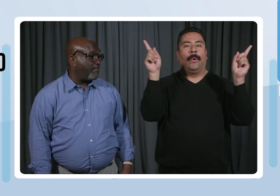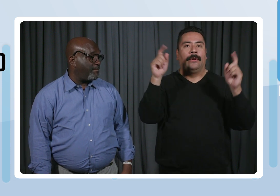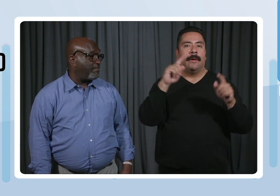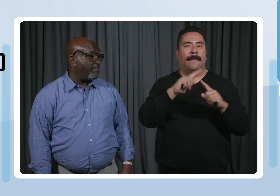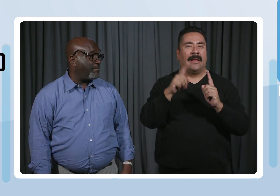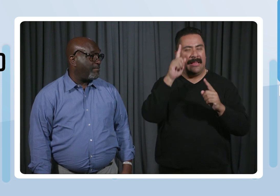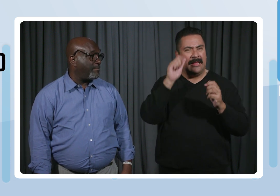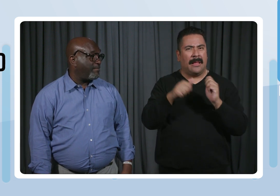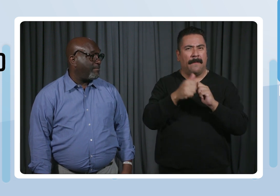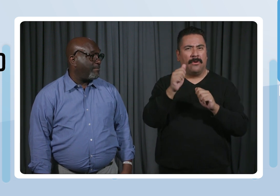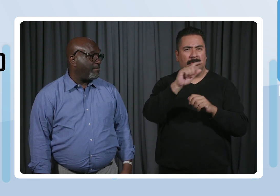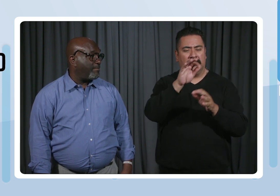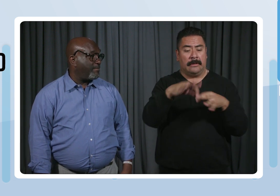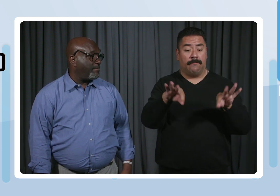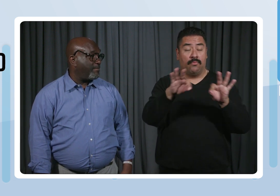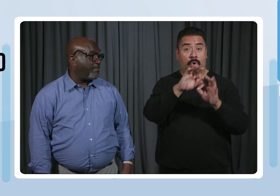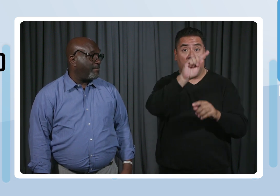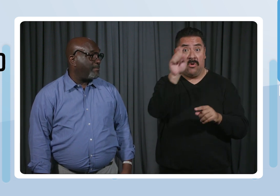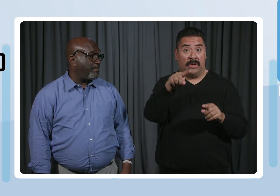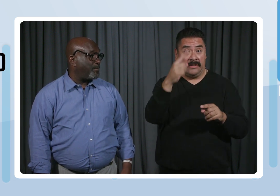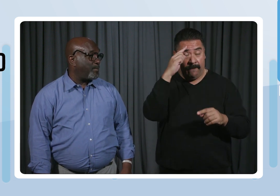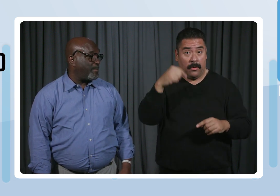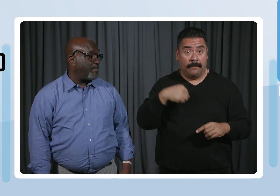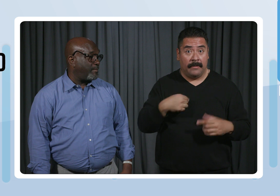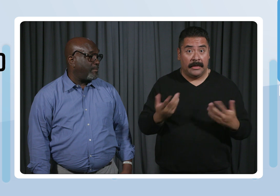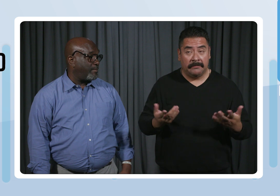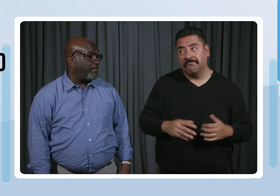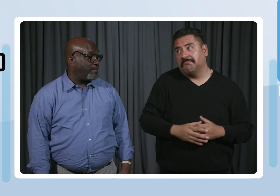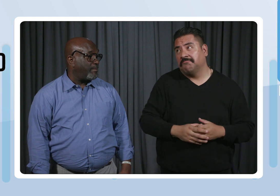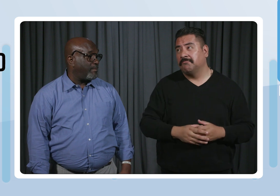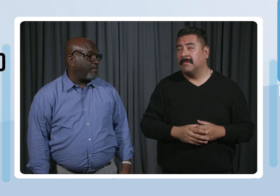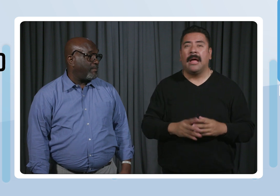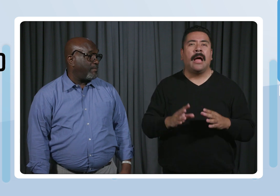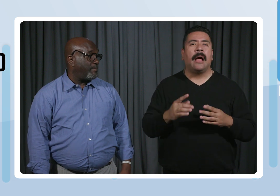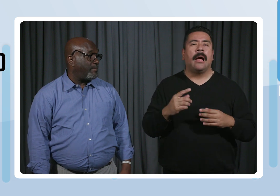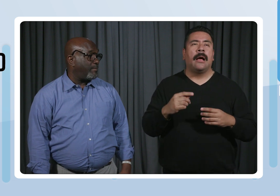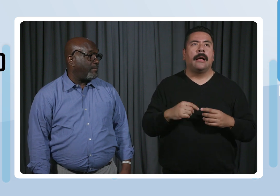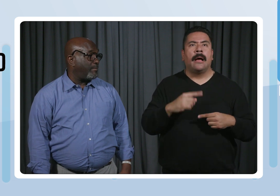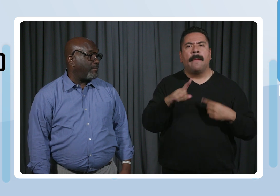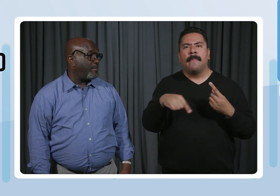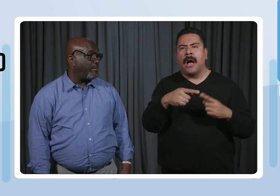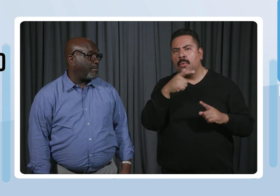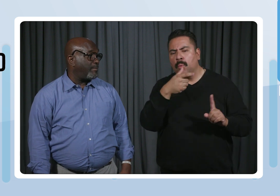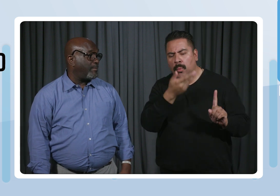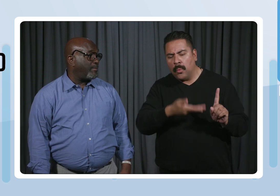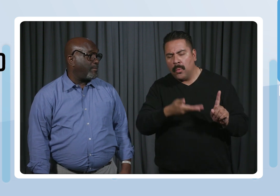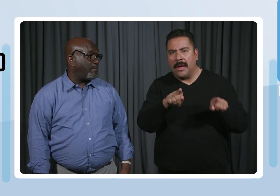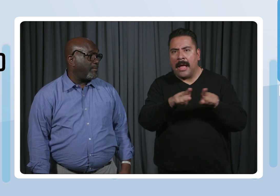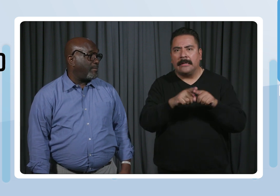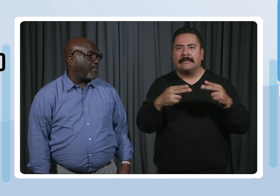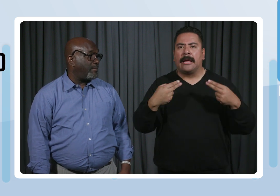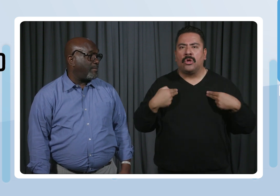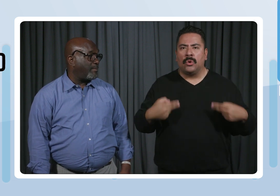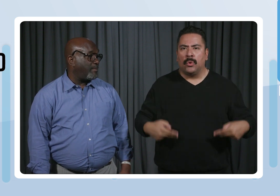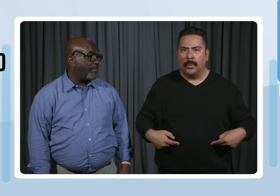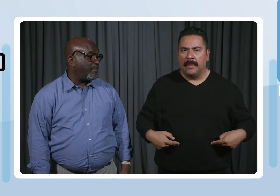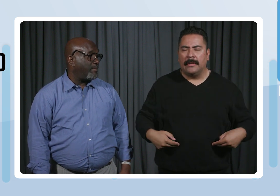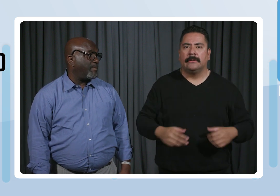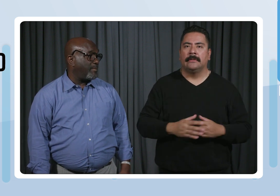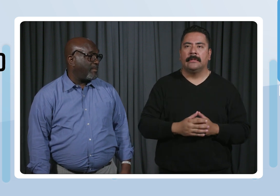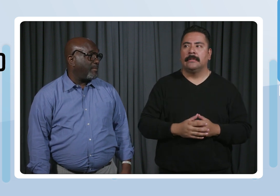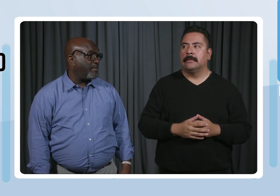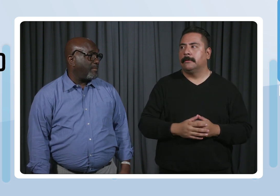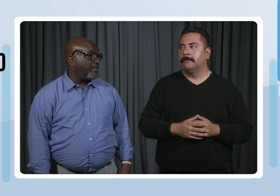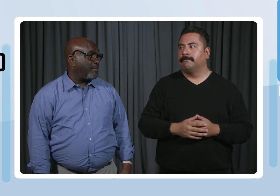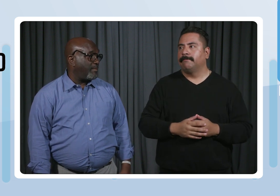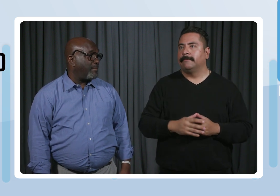most important question to me is, just about who are you as a human being outside